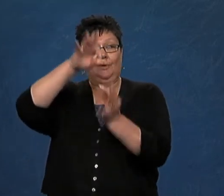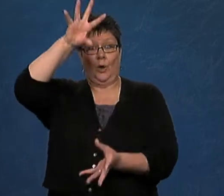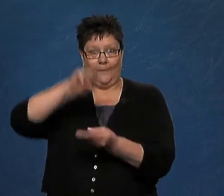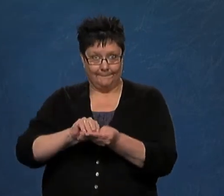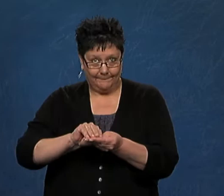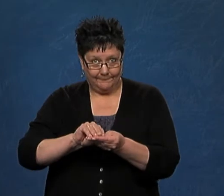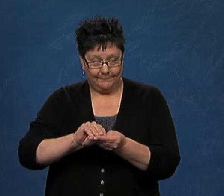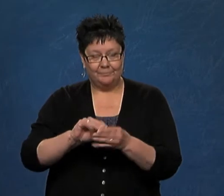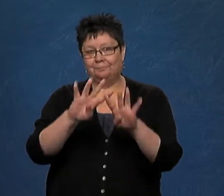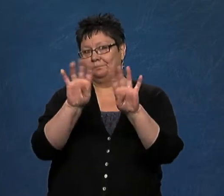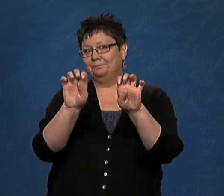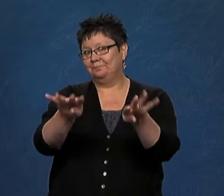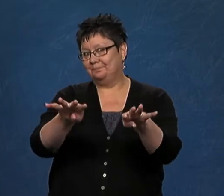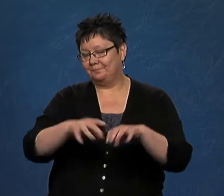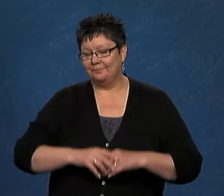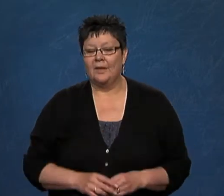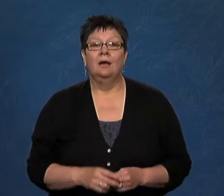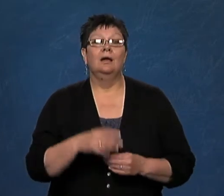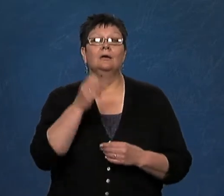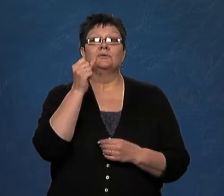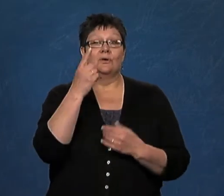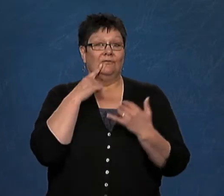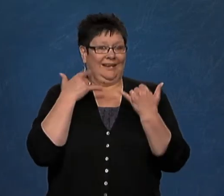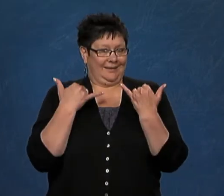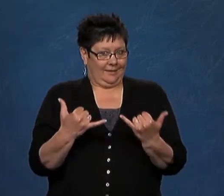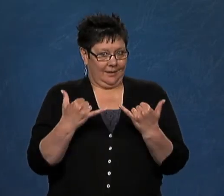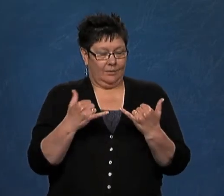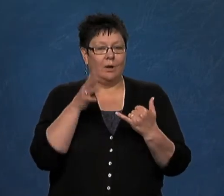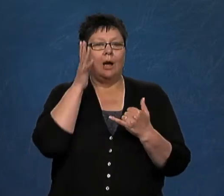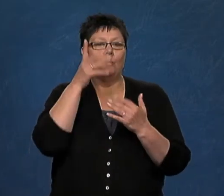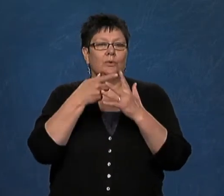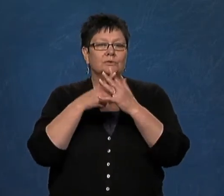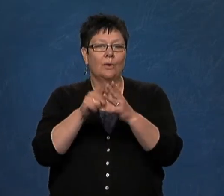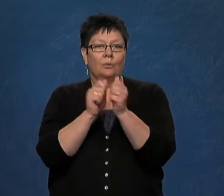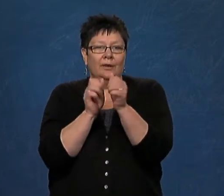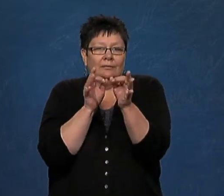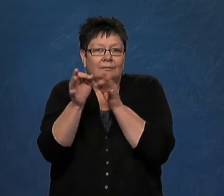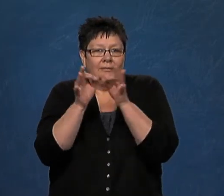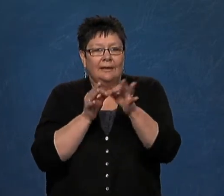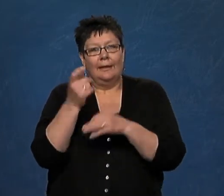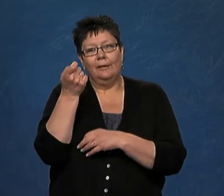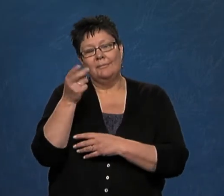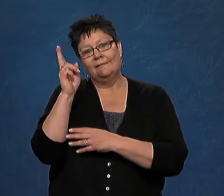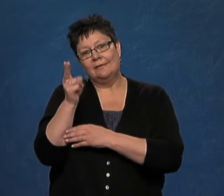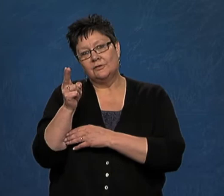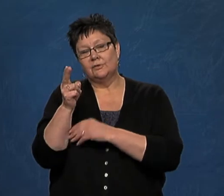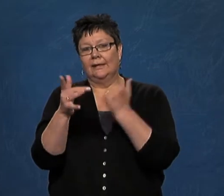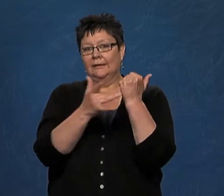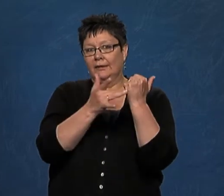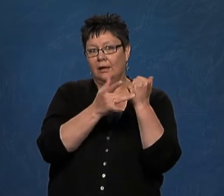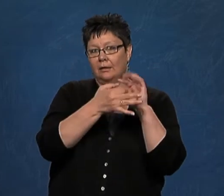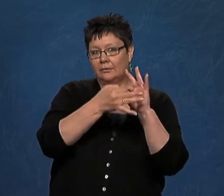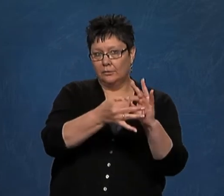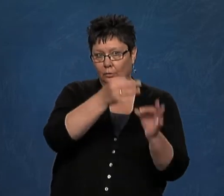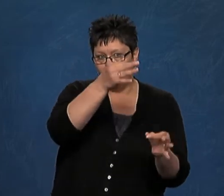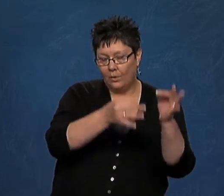and technology is going to be infused at that time. For now, I'm going to begin with a little bit of history in terms